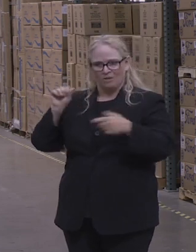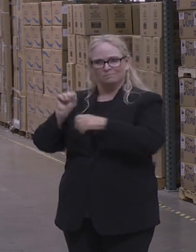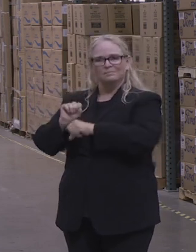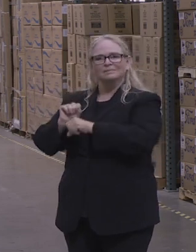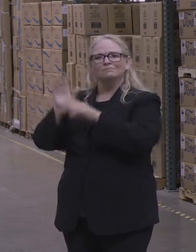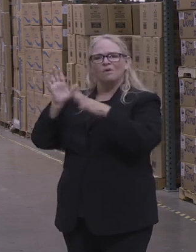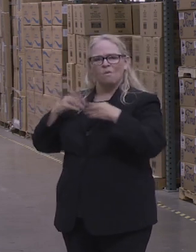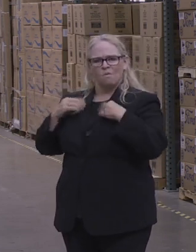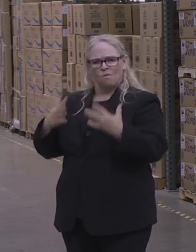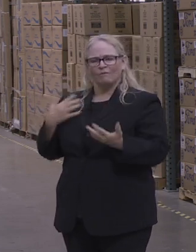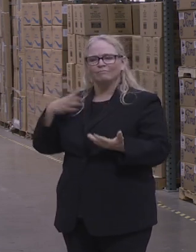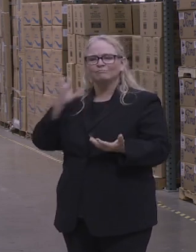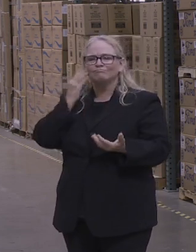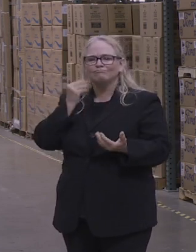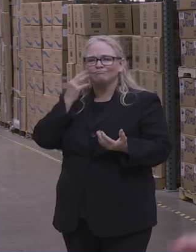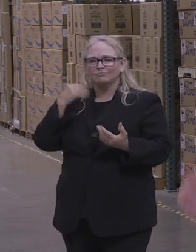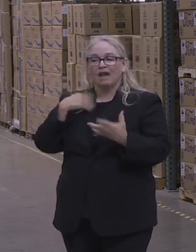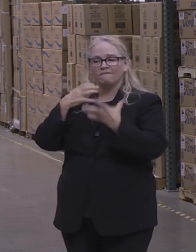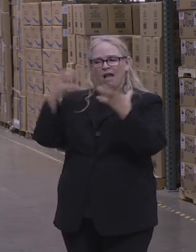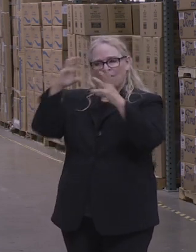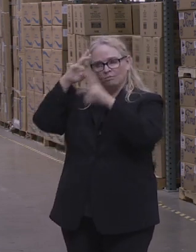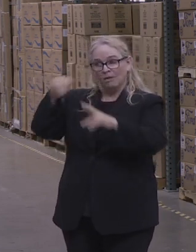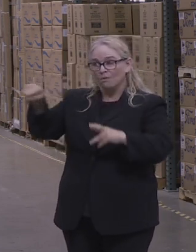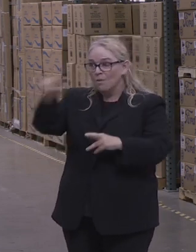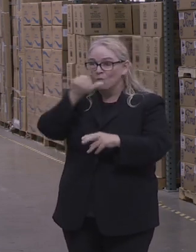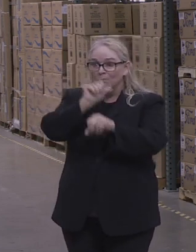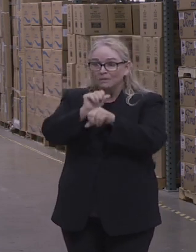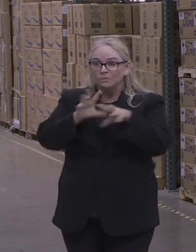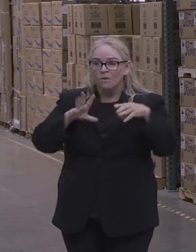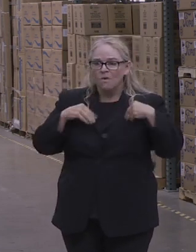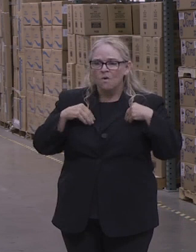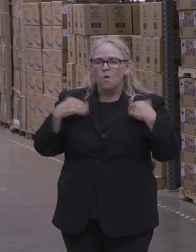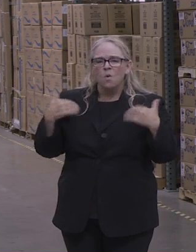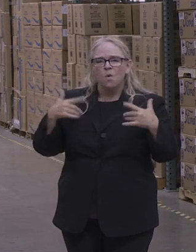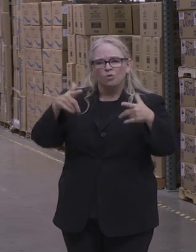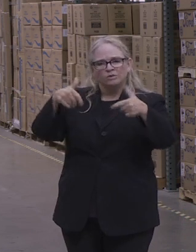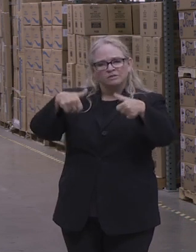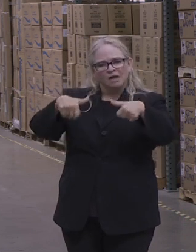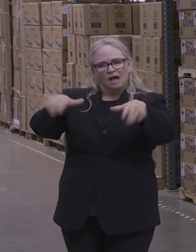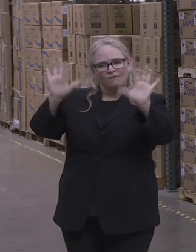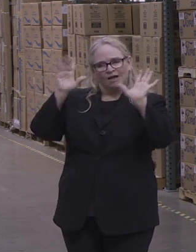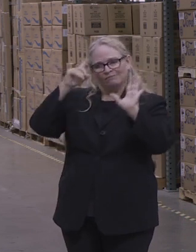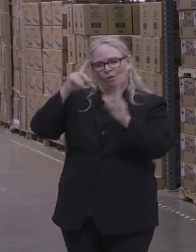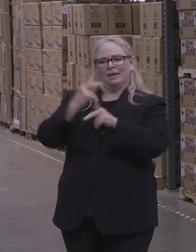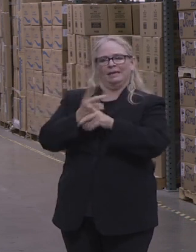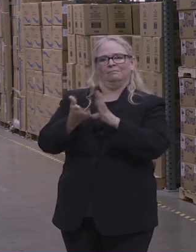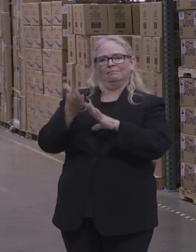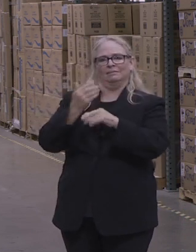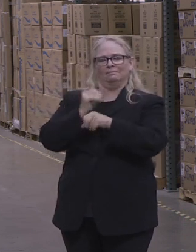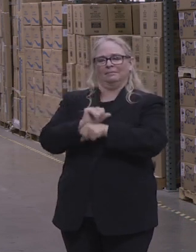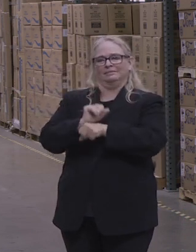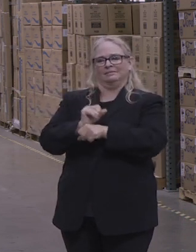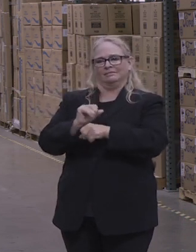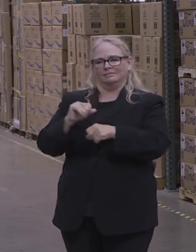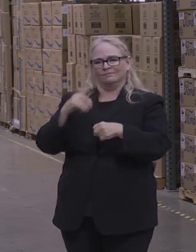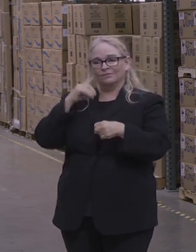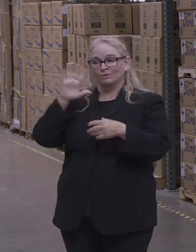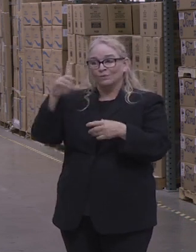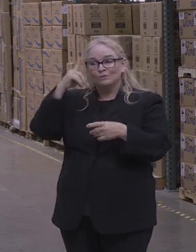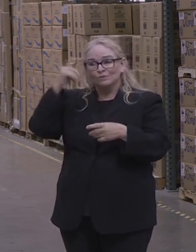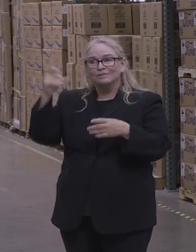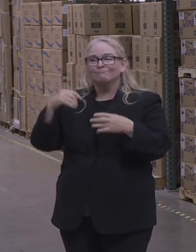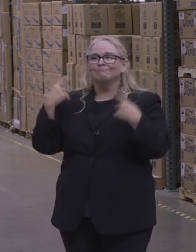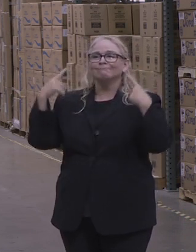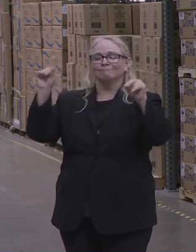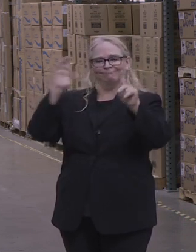you, for the entrepreneurs that put everything on the line, not just to make a buck, but to live a dream. And